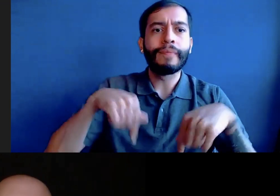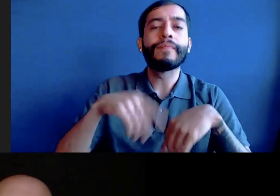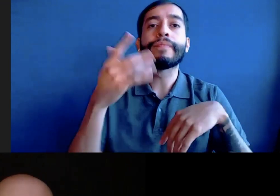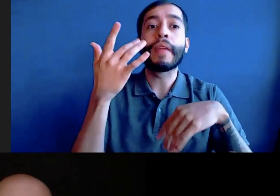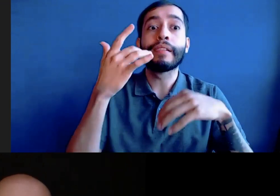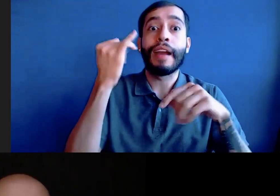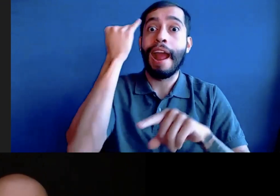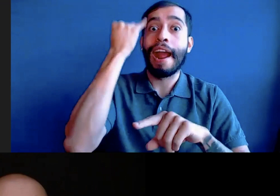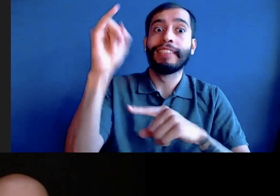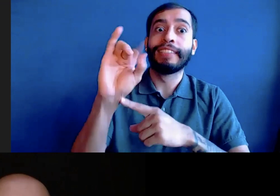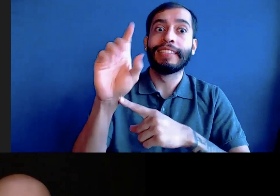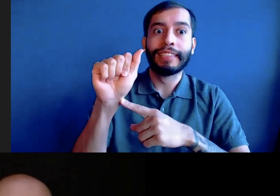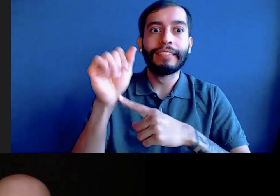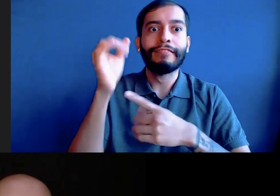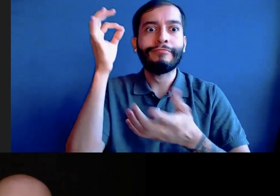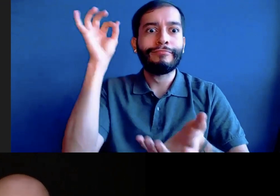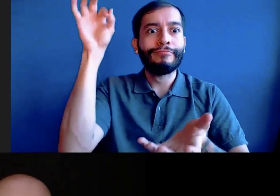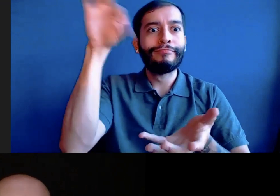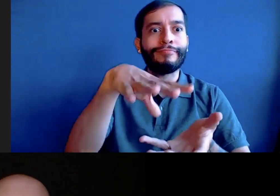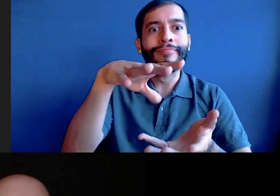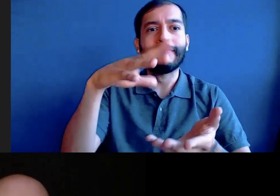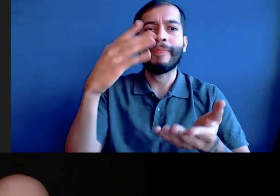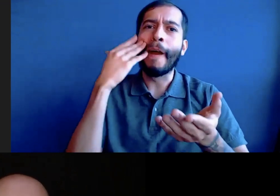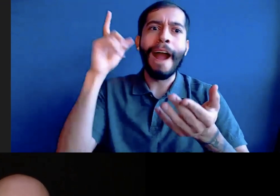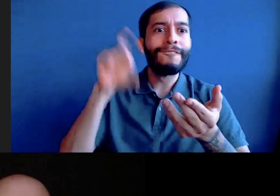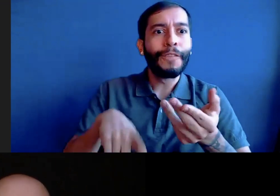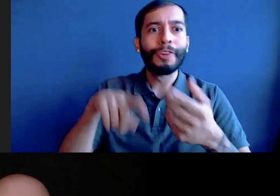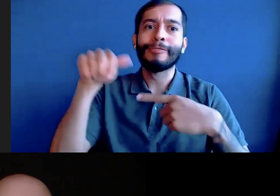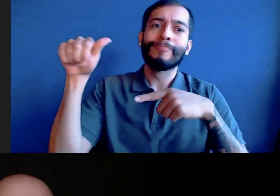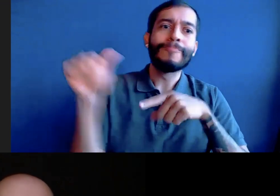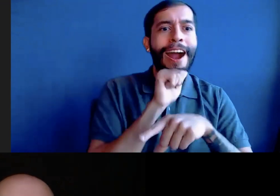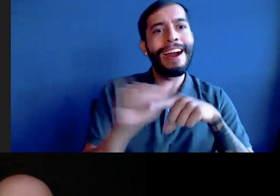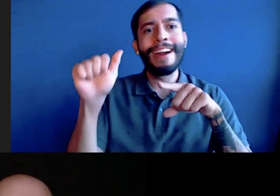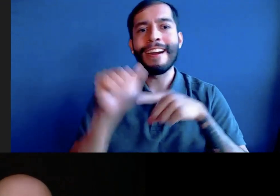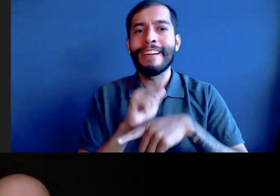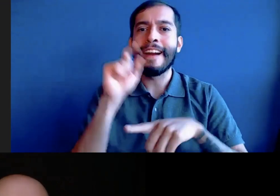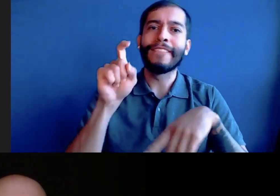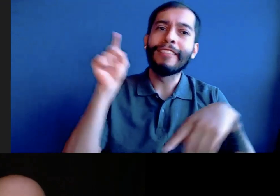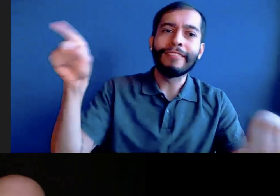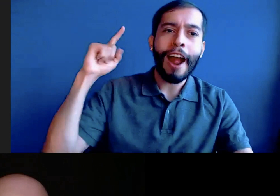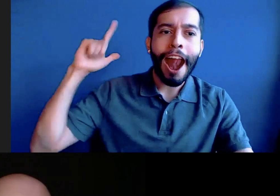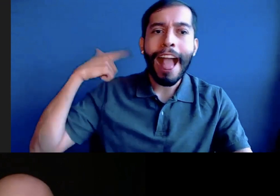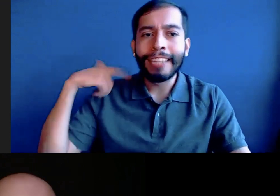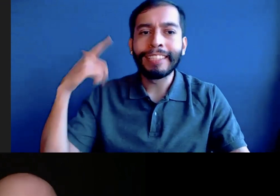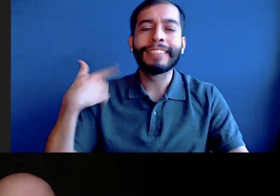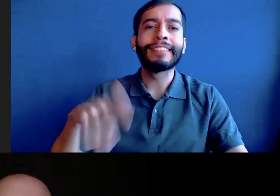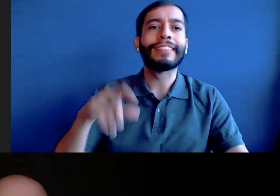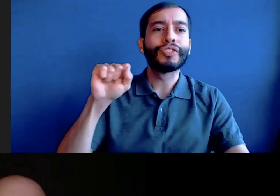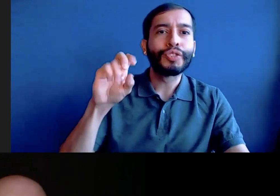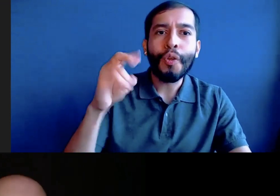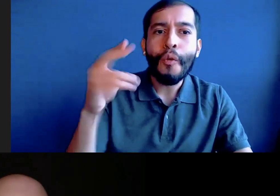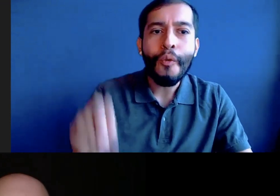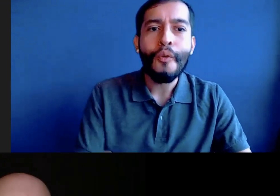go to a voice studio in Soho and go up several flights of stairs and do the recording. You know, it's sort of saying, well, no, you don't have to do that. You